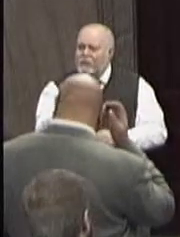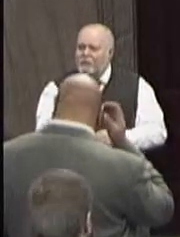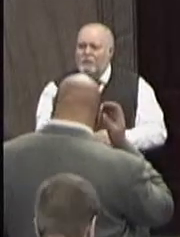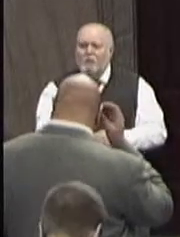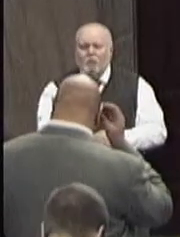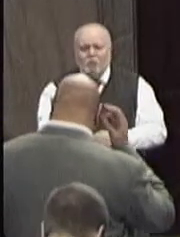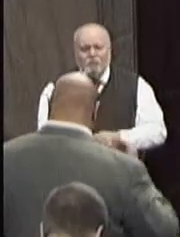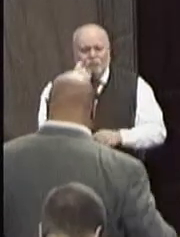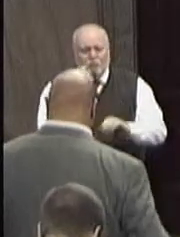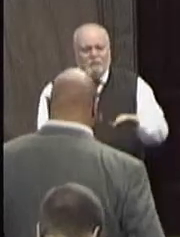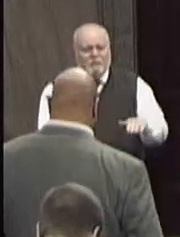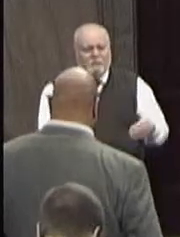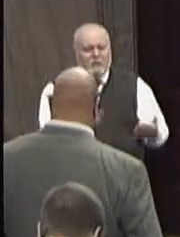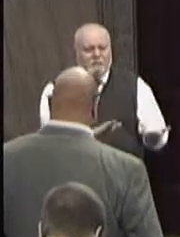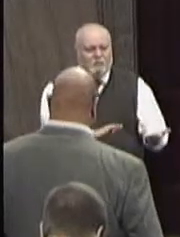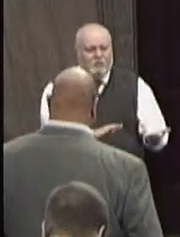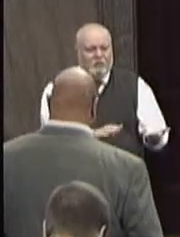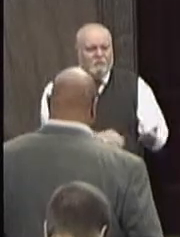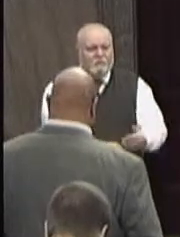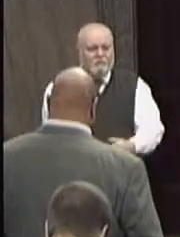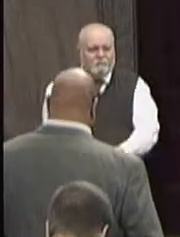recently passed away.